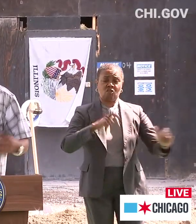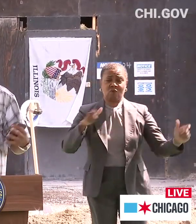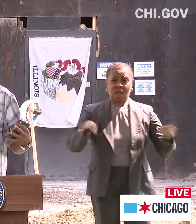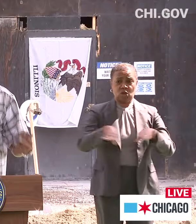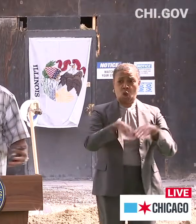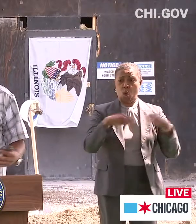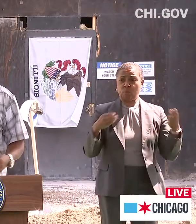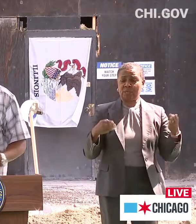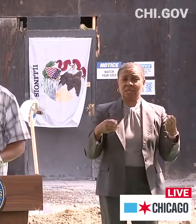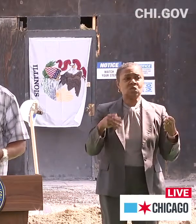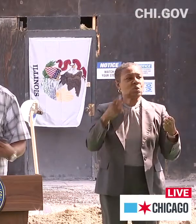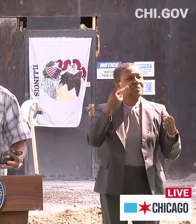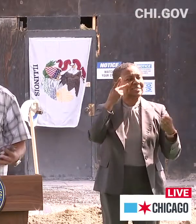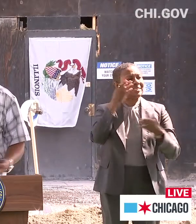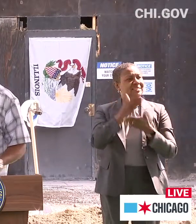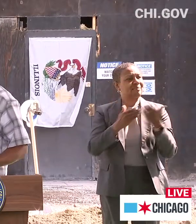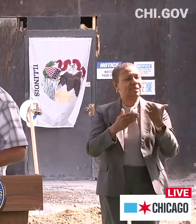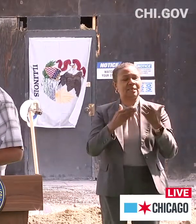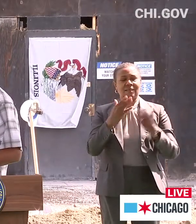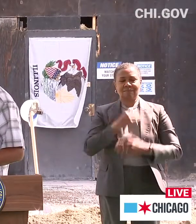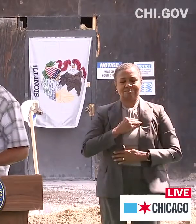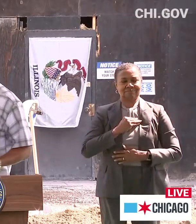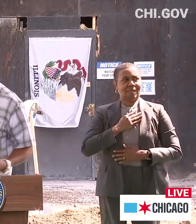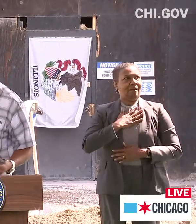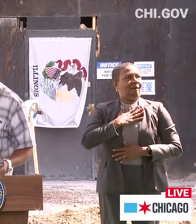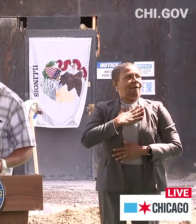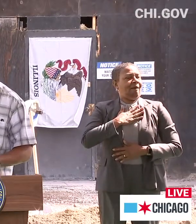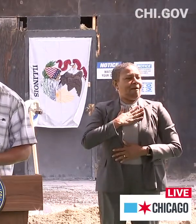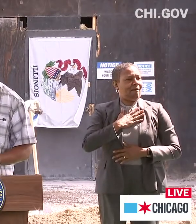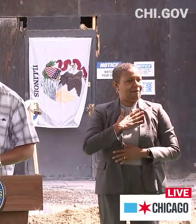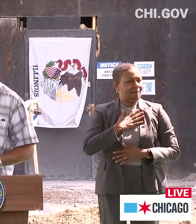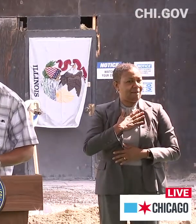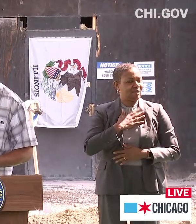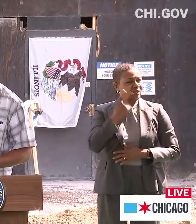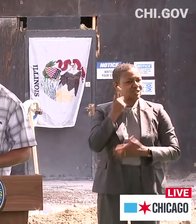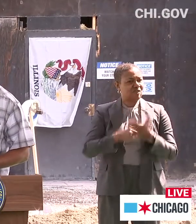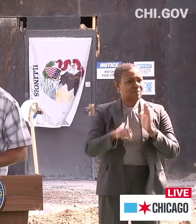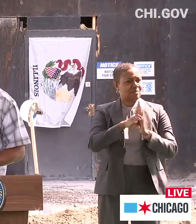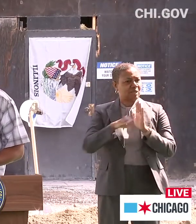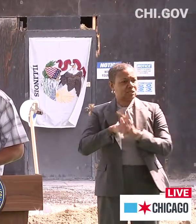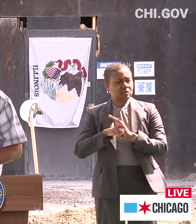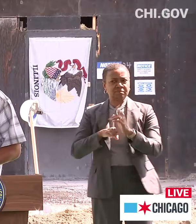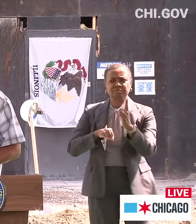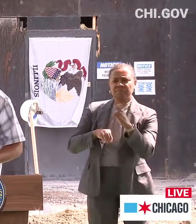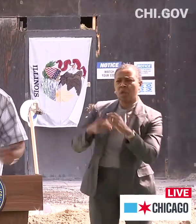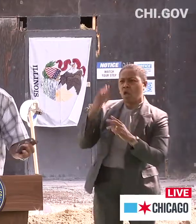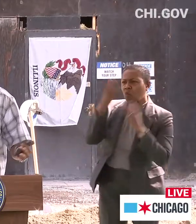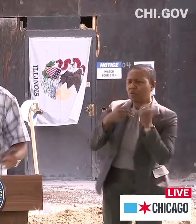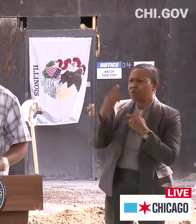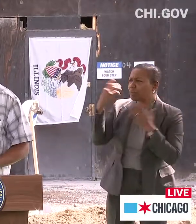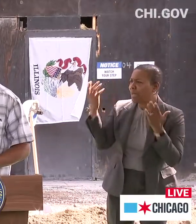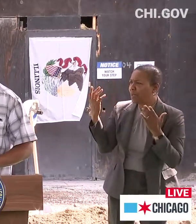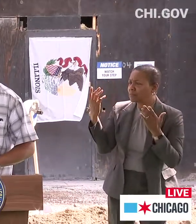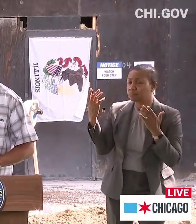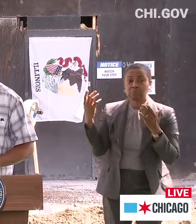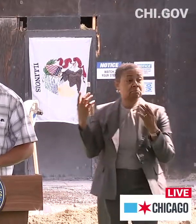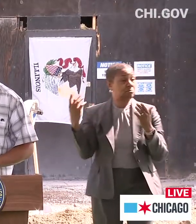you will actually see something that's breathtaking, as you can see from these renderings. What do you worry about? Well, the